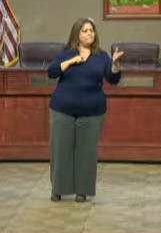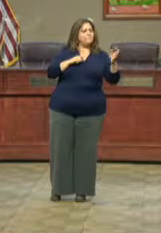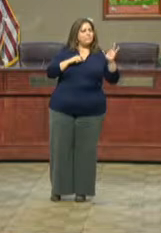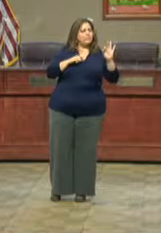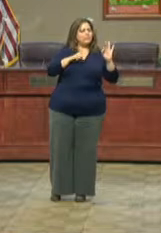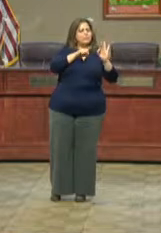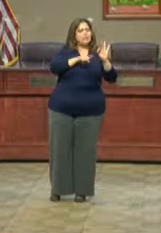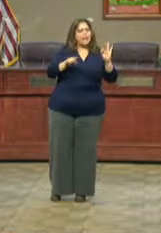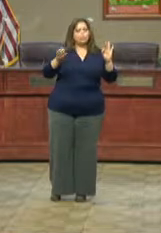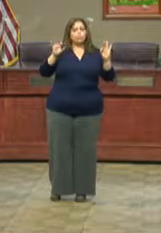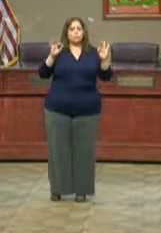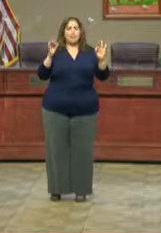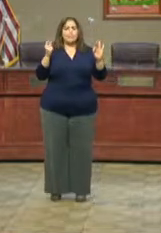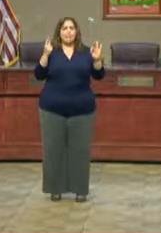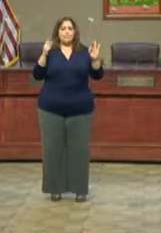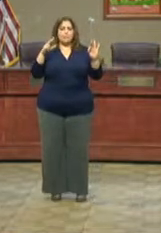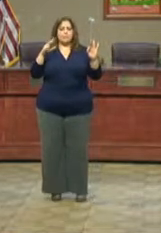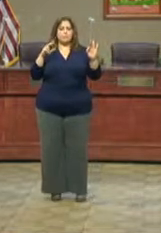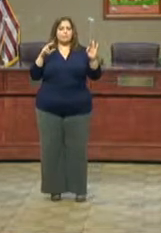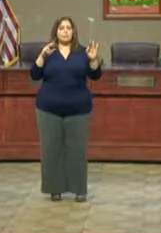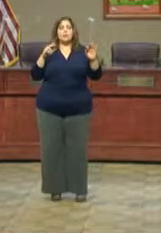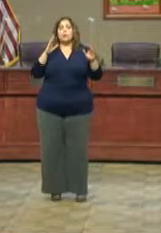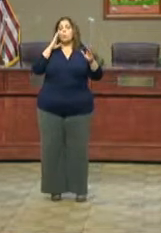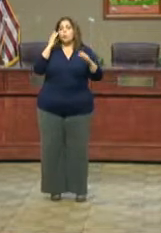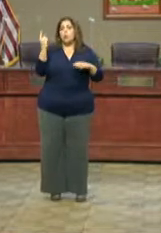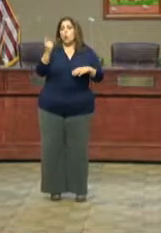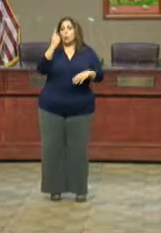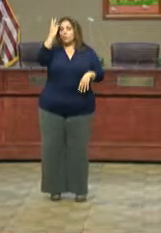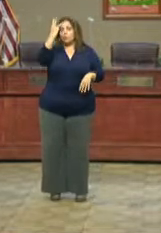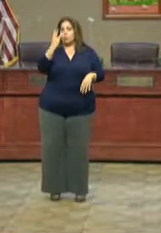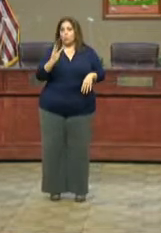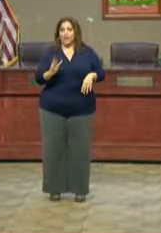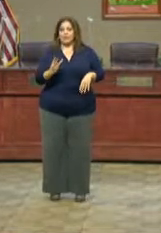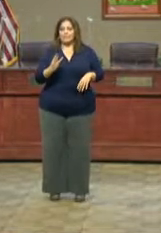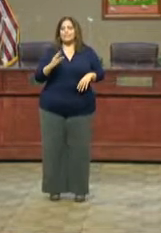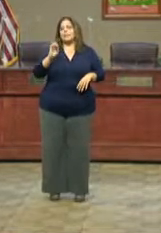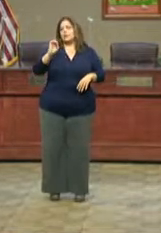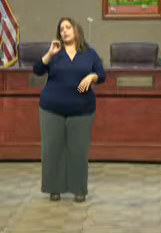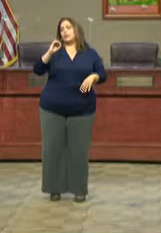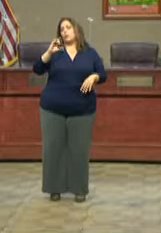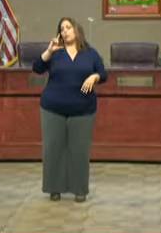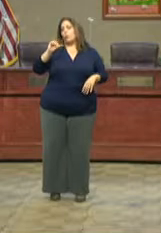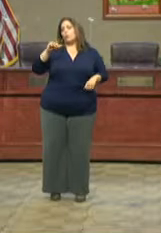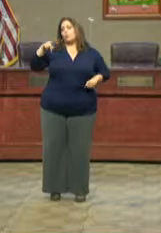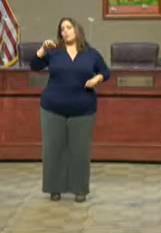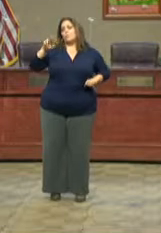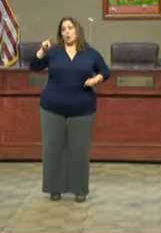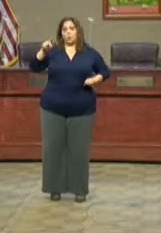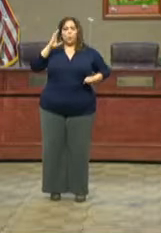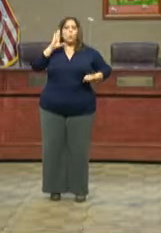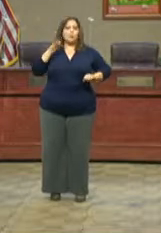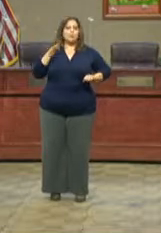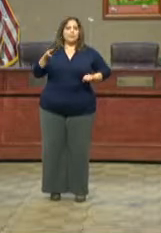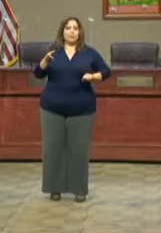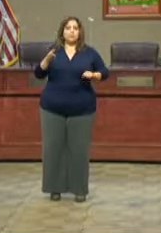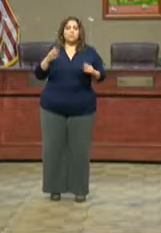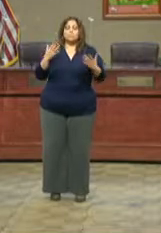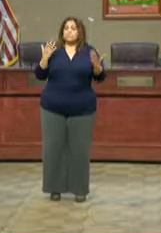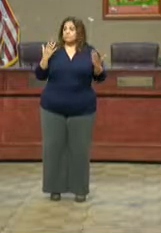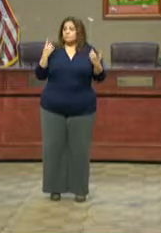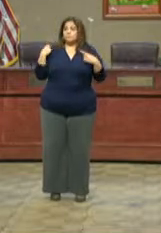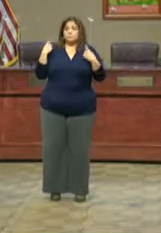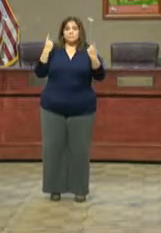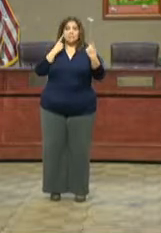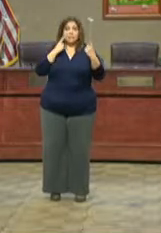9 to 11. It will be always on Wednesday at Eola Park. And we have actually been very